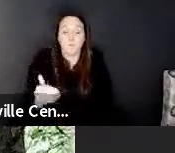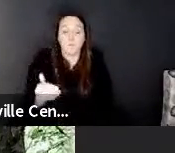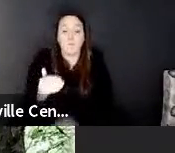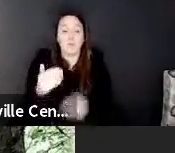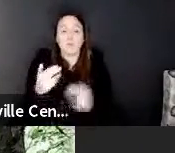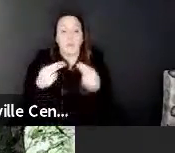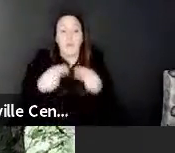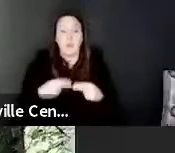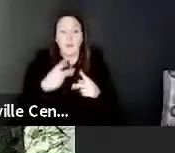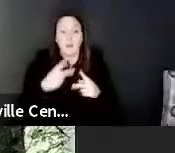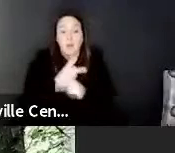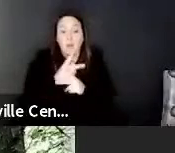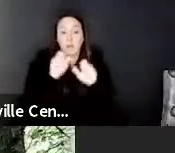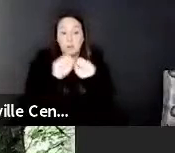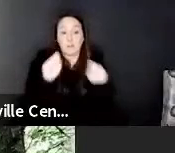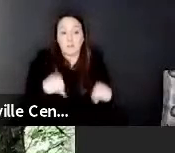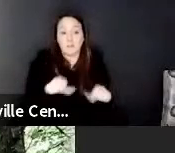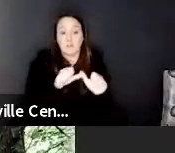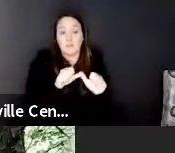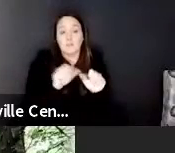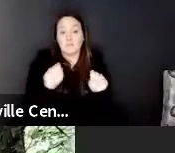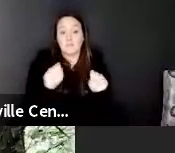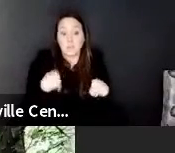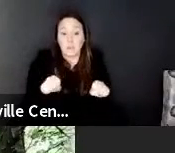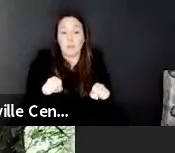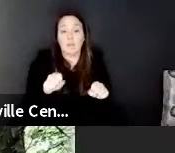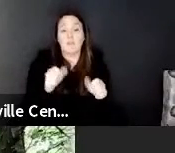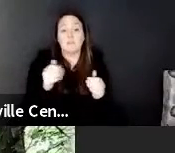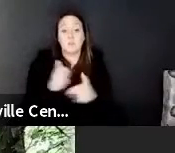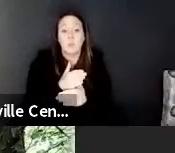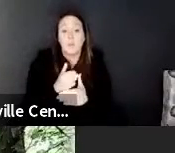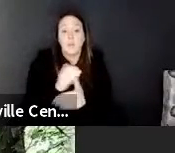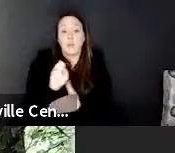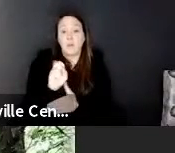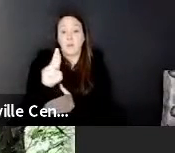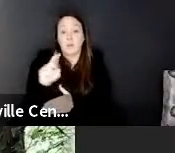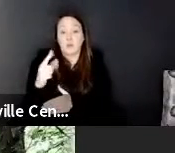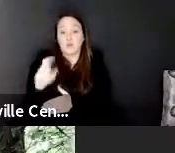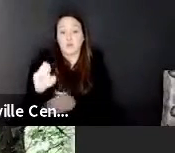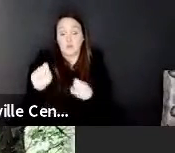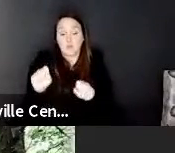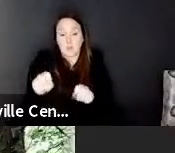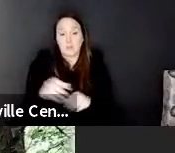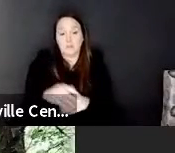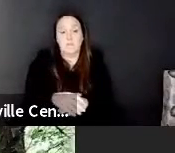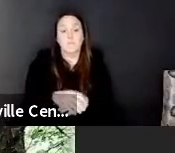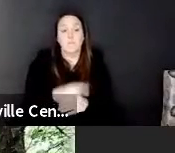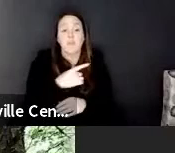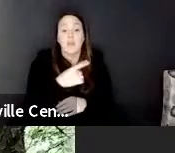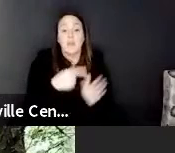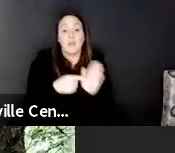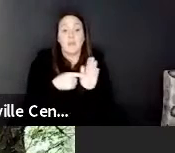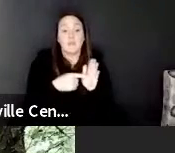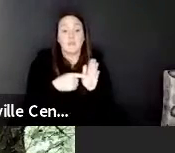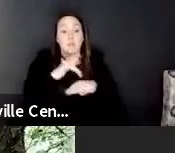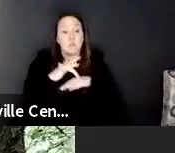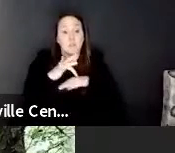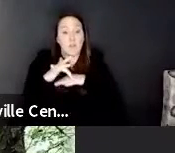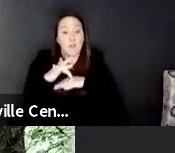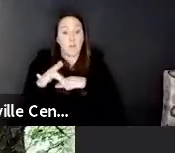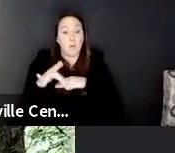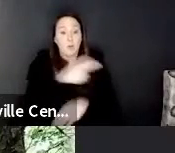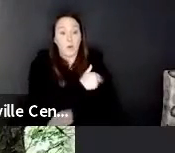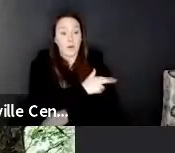system capabilities remain within current and forecasted surge capacity. These graphs show the availability of regional hospital